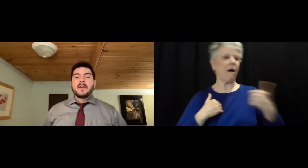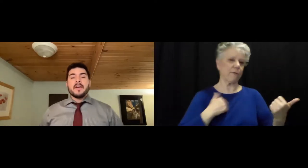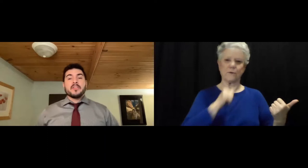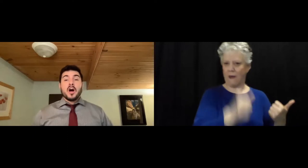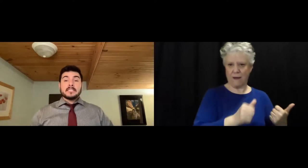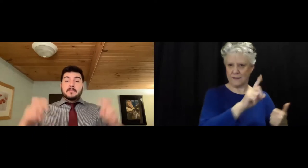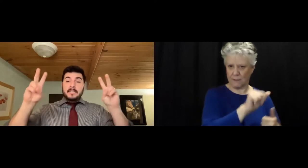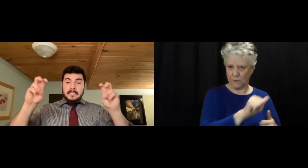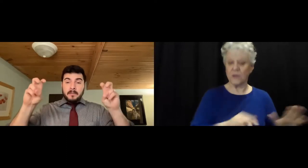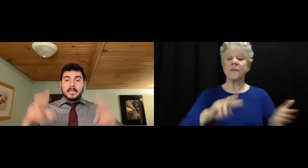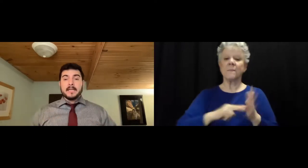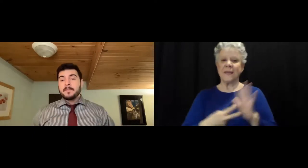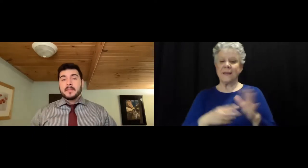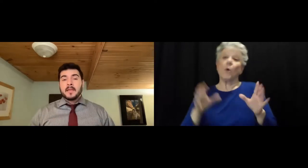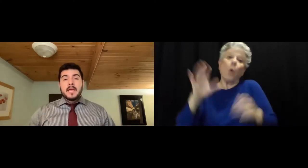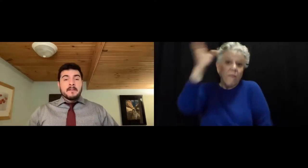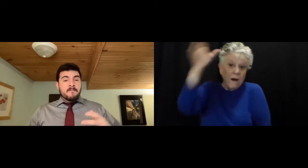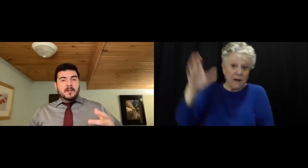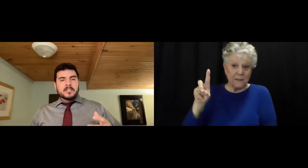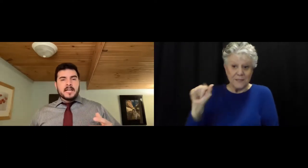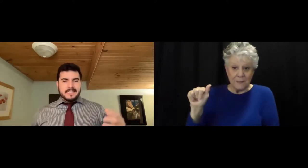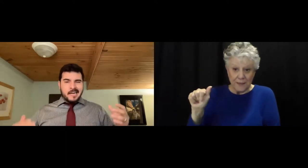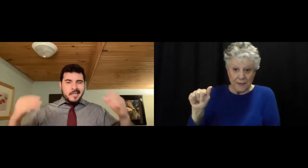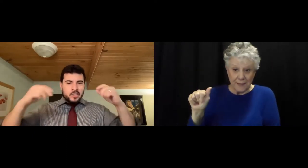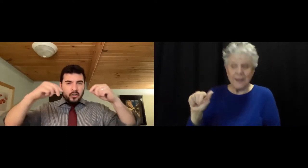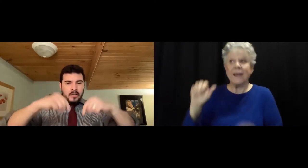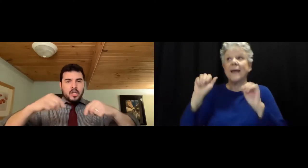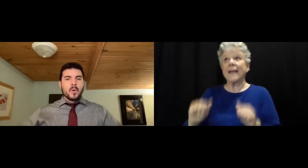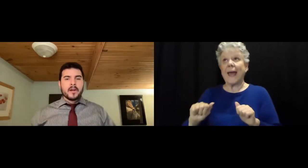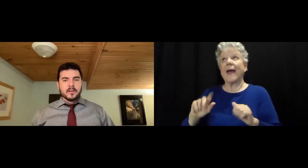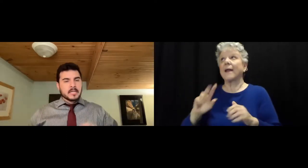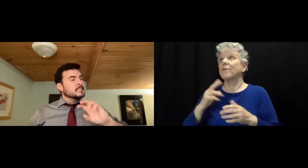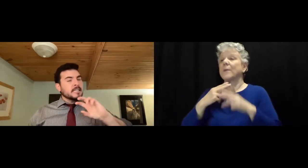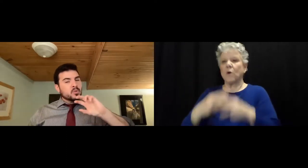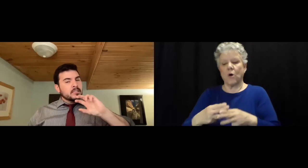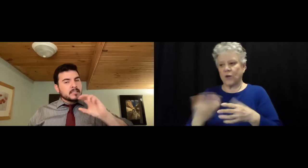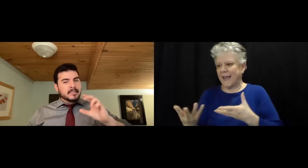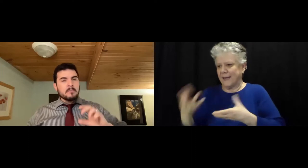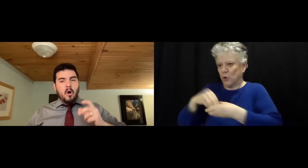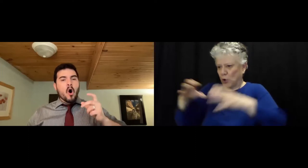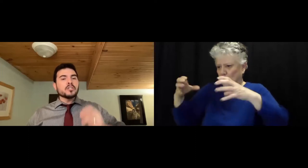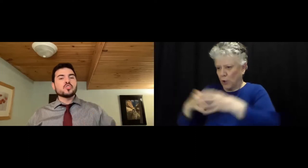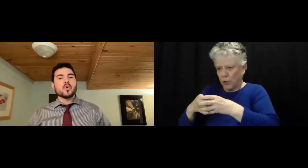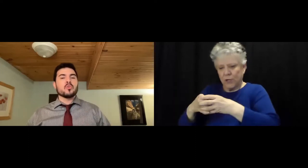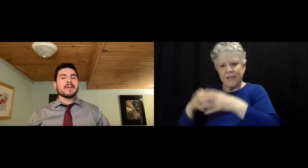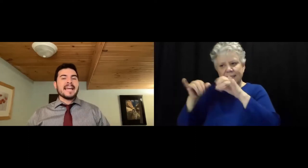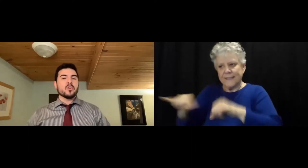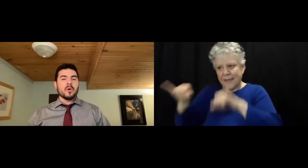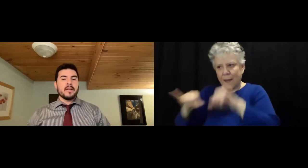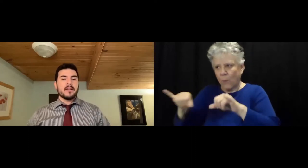presumption that the concept disability can function as an internally coherent, conceptually stable,